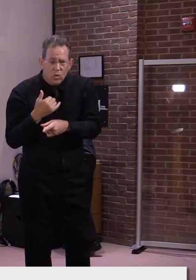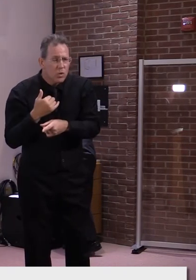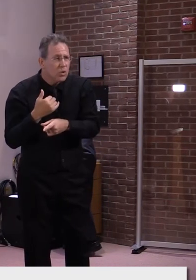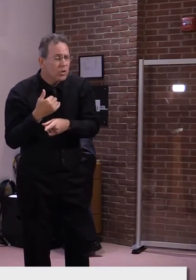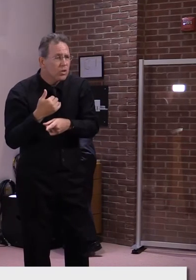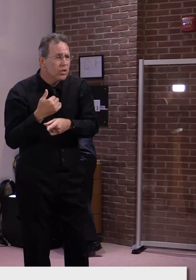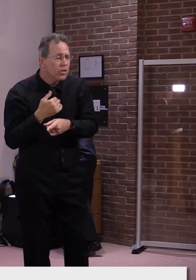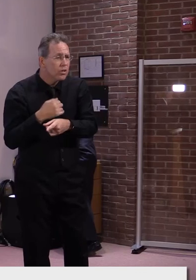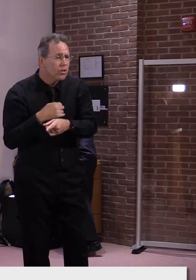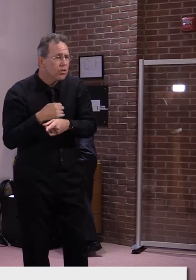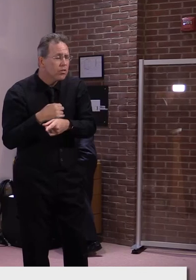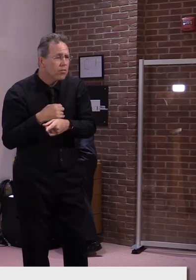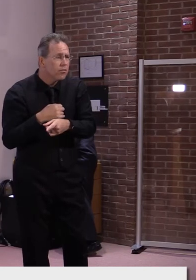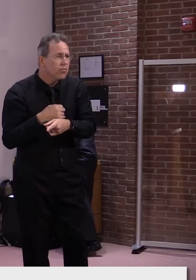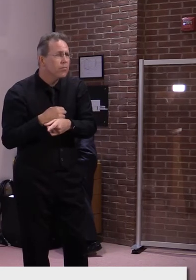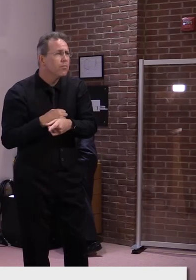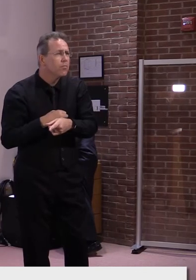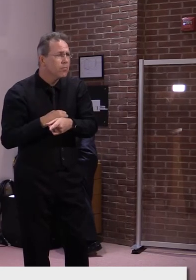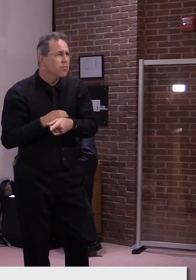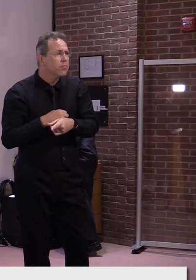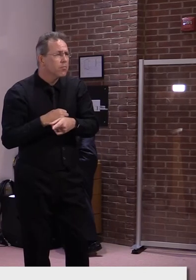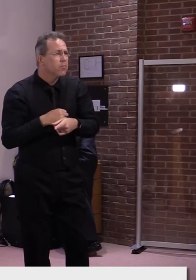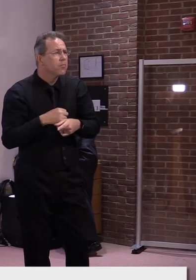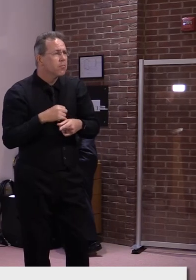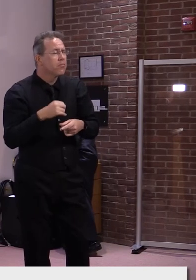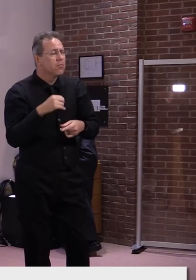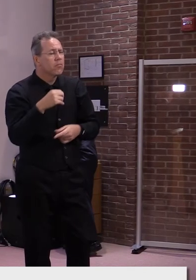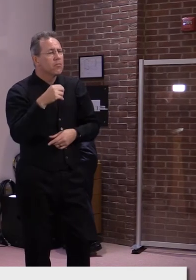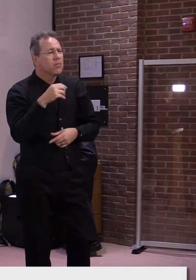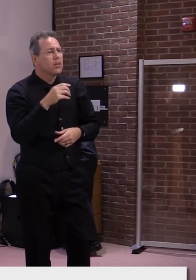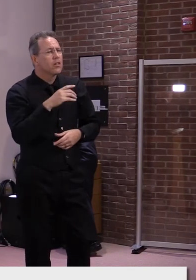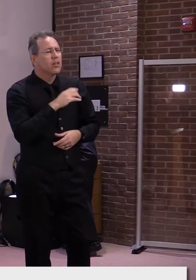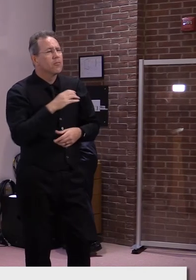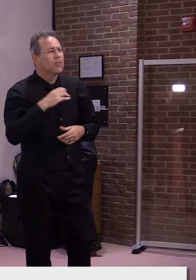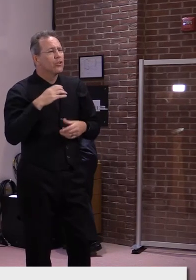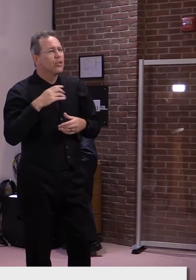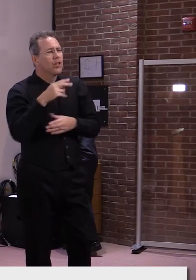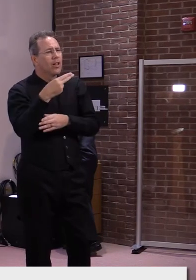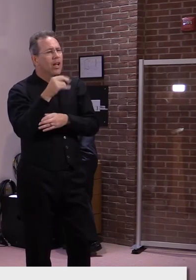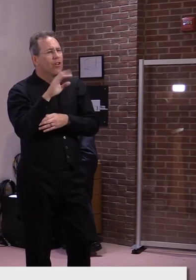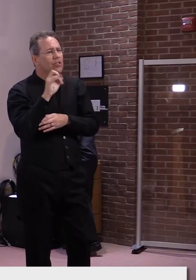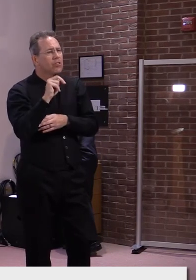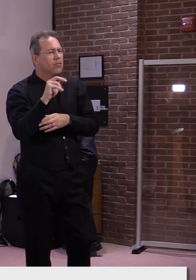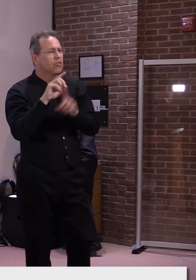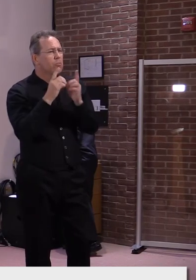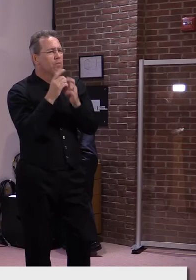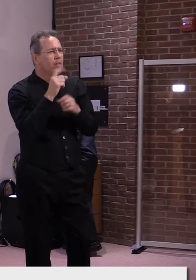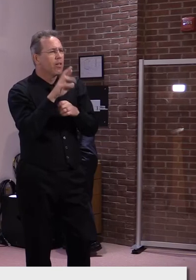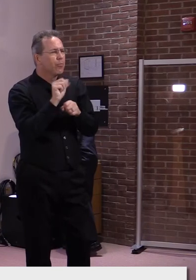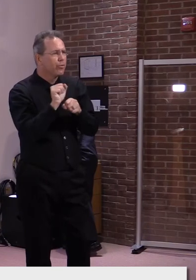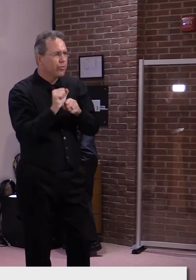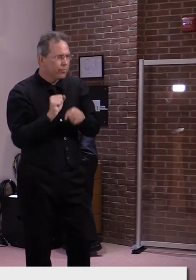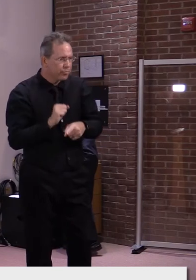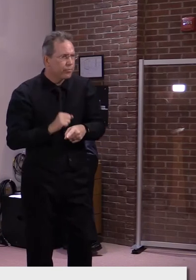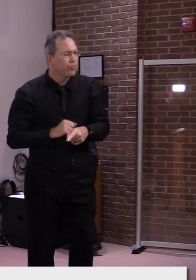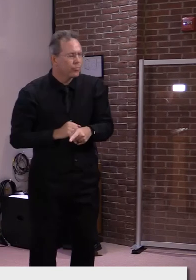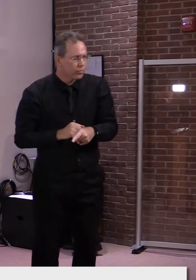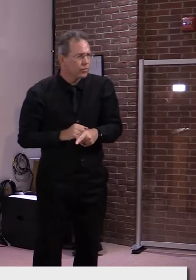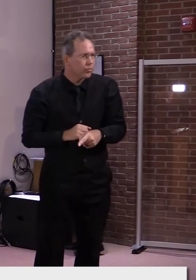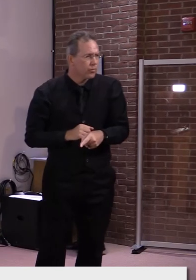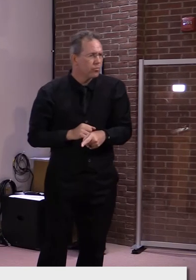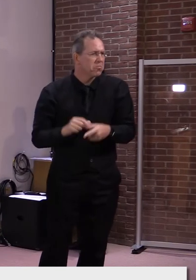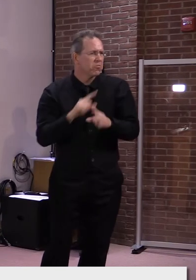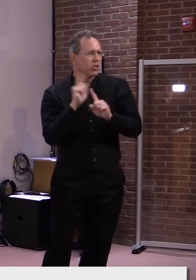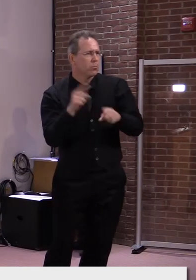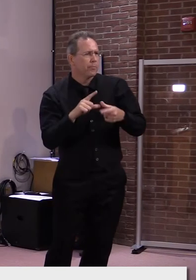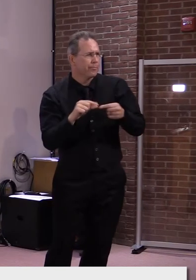Good afternoon, Governor. It's Mike Harrington, Commissioner, Department of Labor. The only other piece that I would add to is just a reminder for